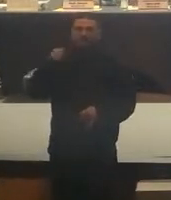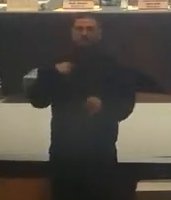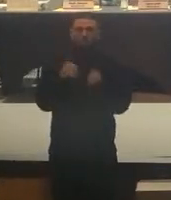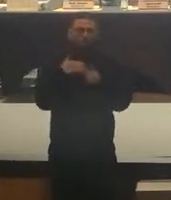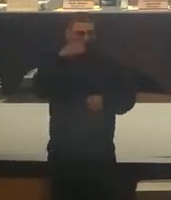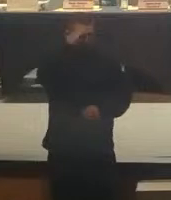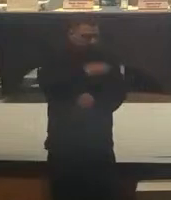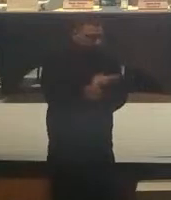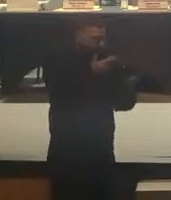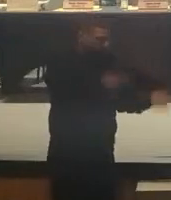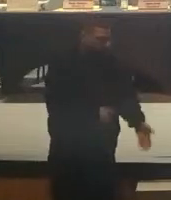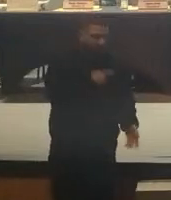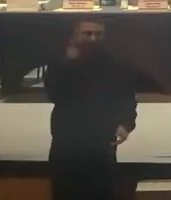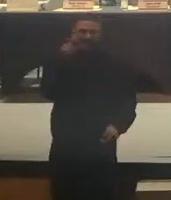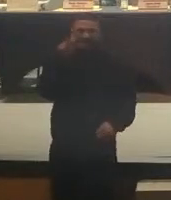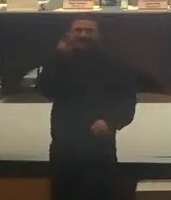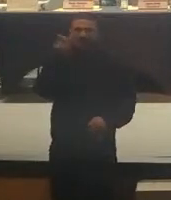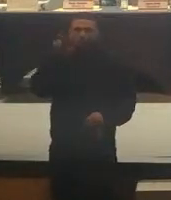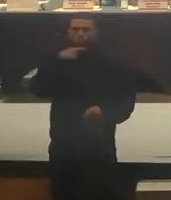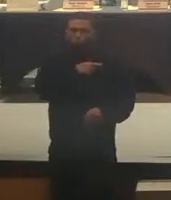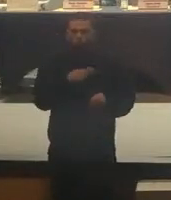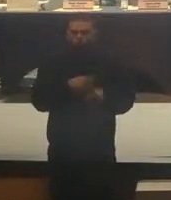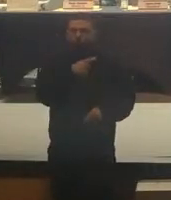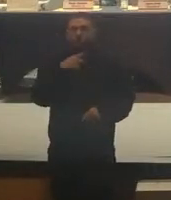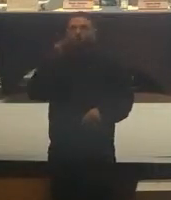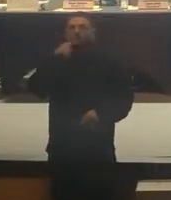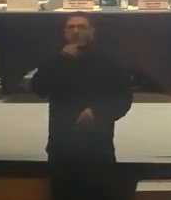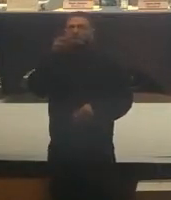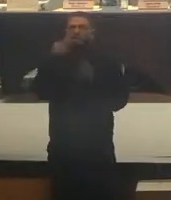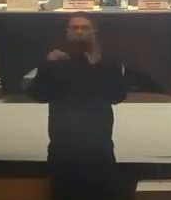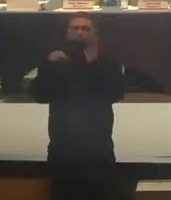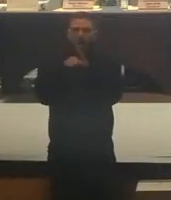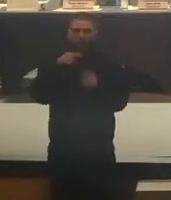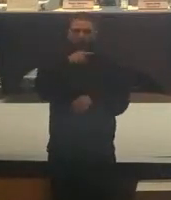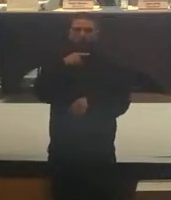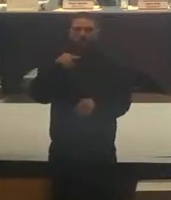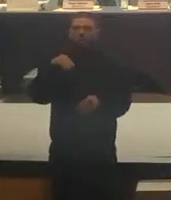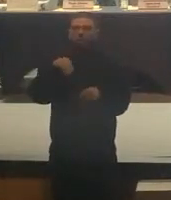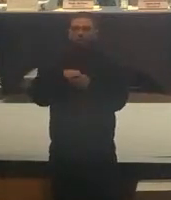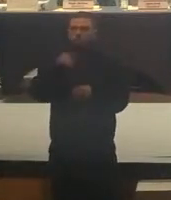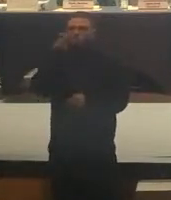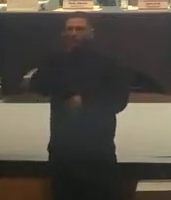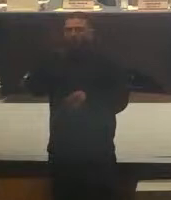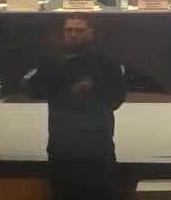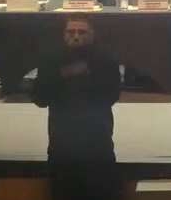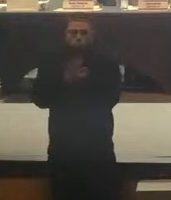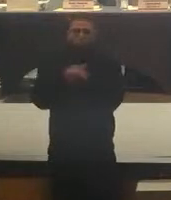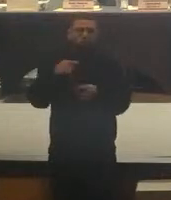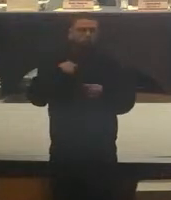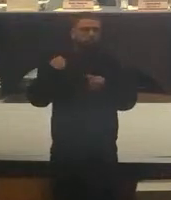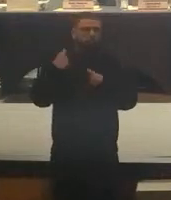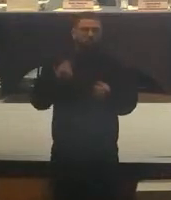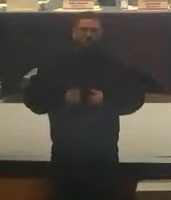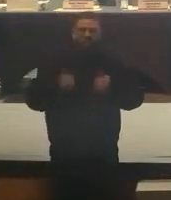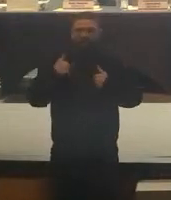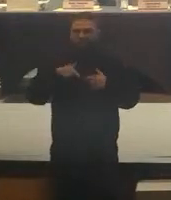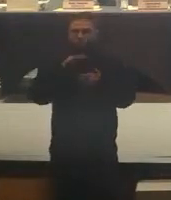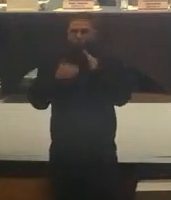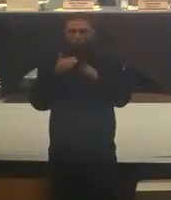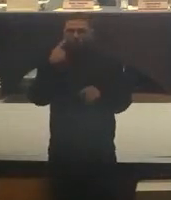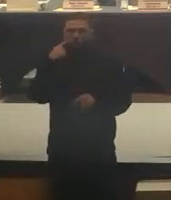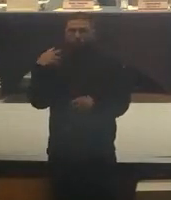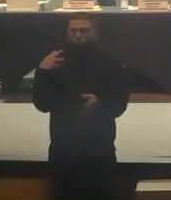Fuentes. He's currently a 6th grade student at Del Webb. I've lived in this community for almost